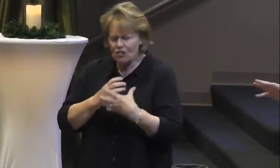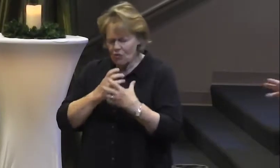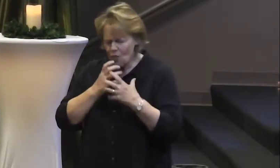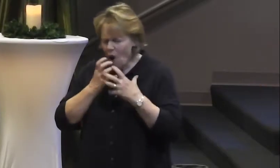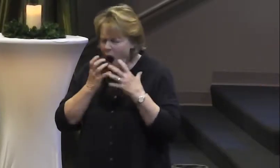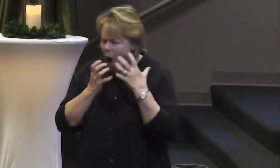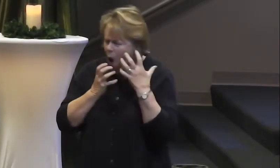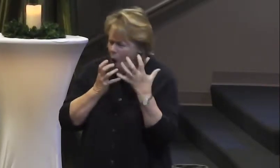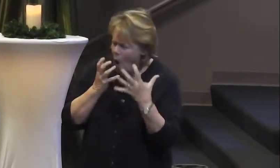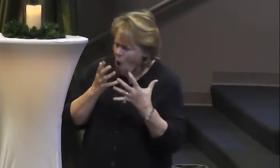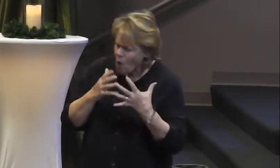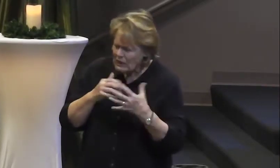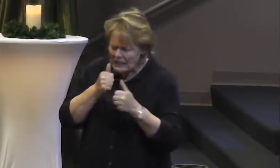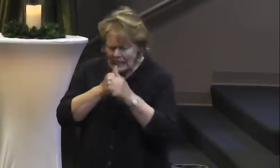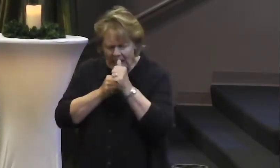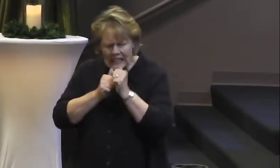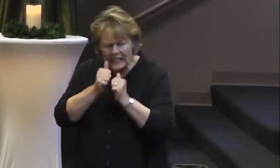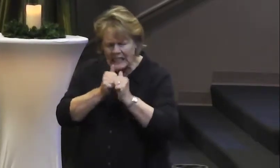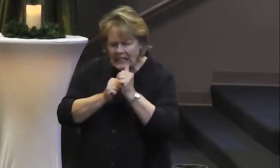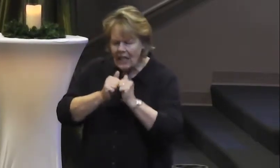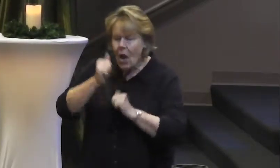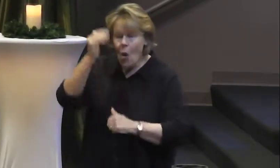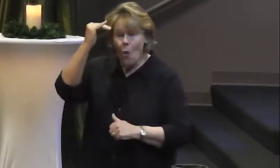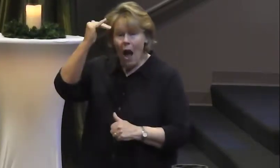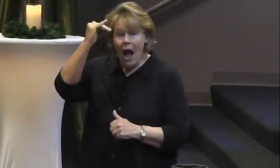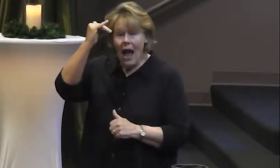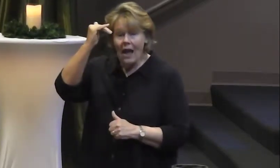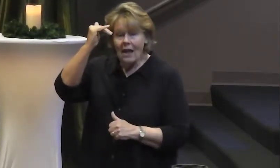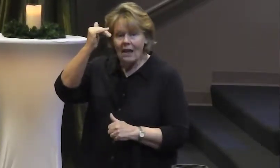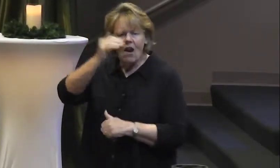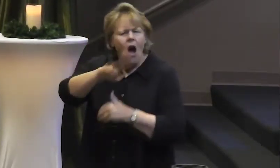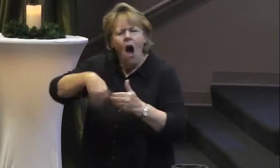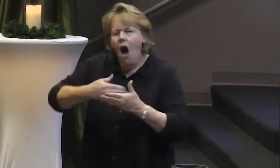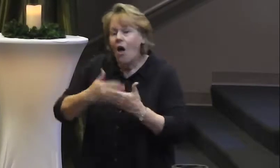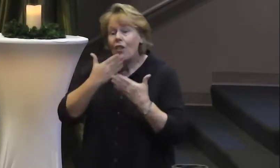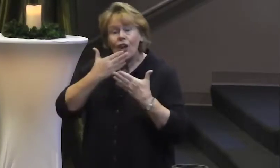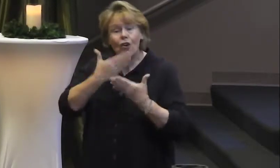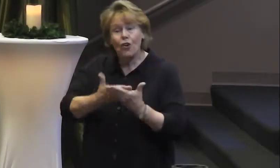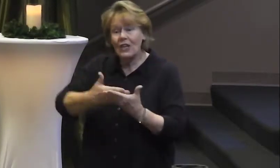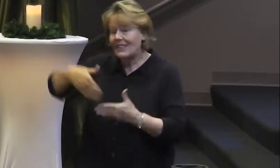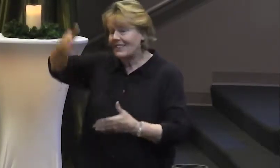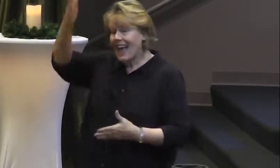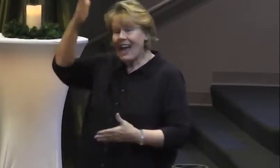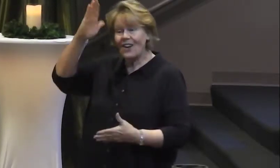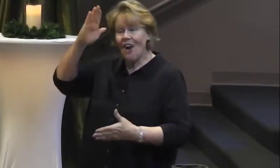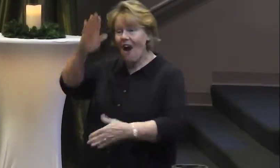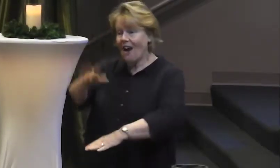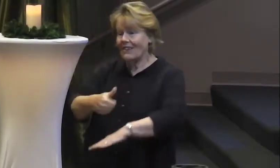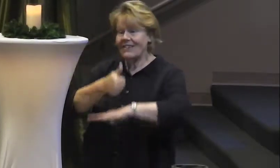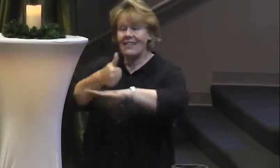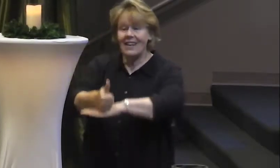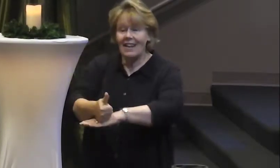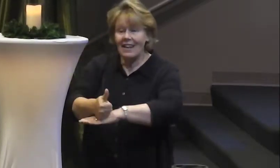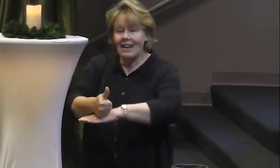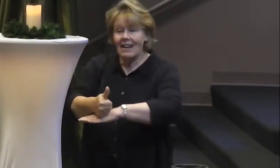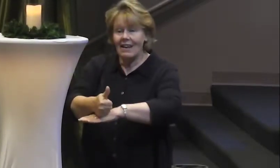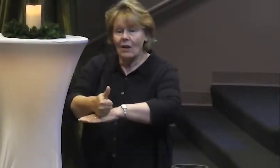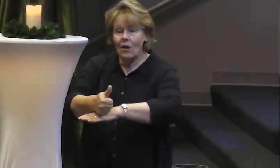that God put into the world in the first place when He created it all the goodness has been displaced. It's out